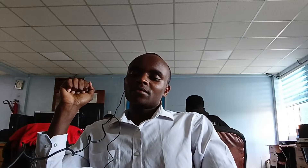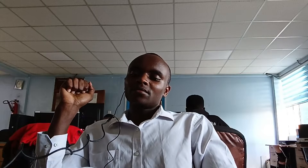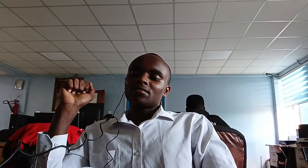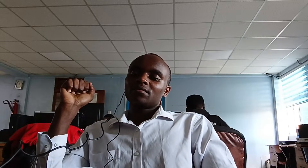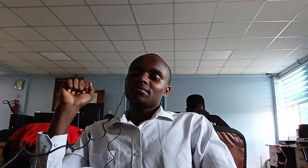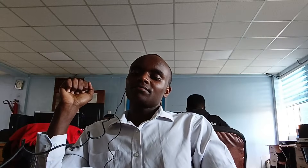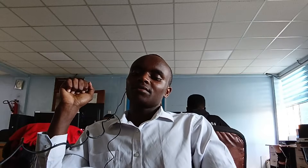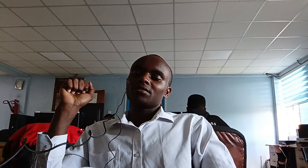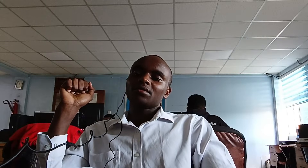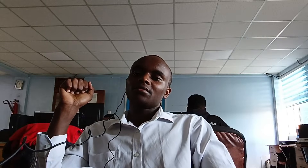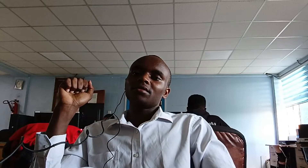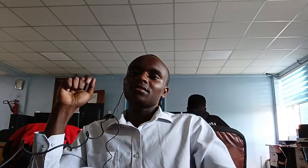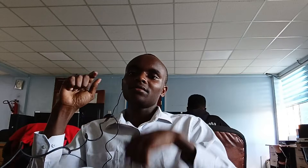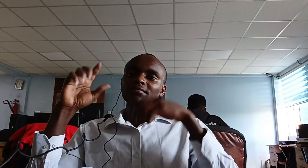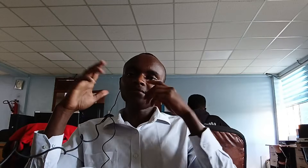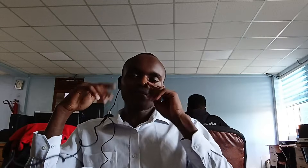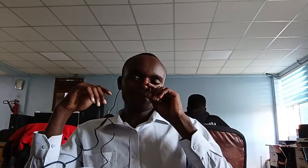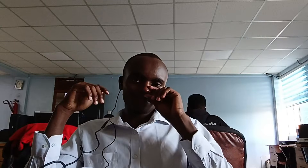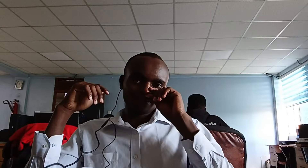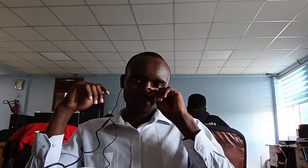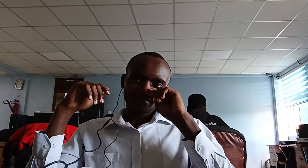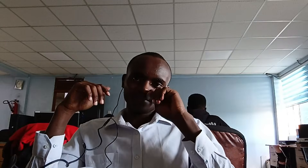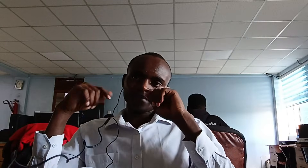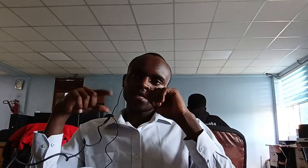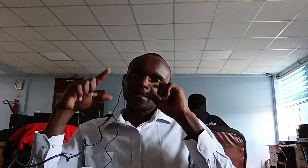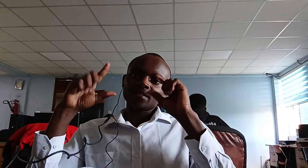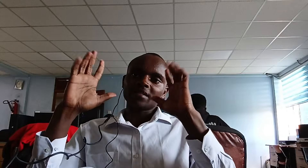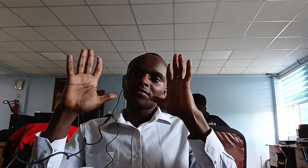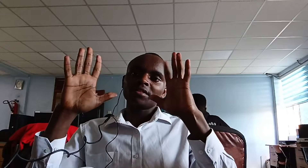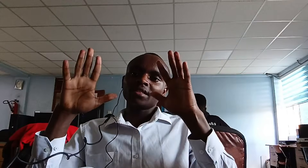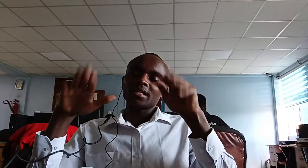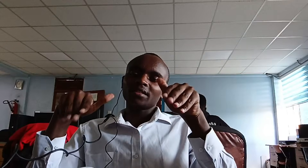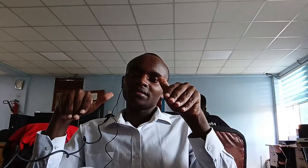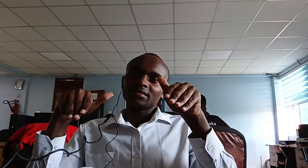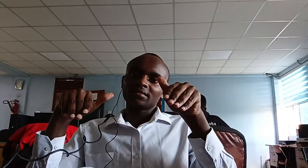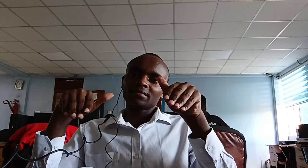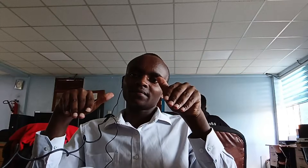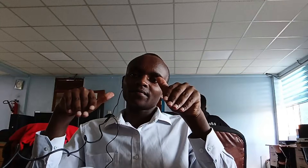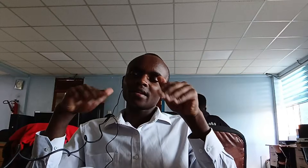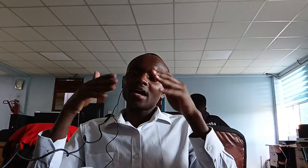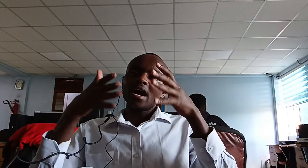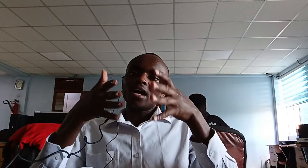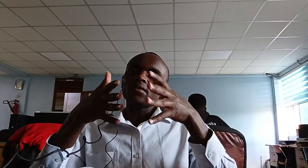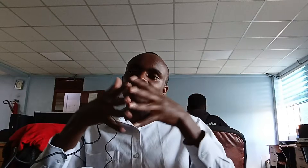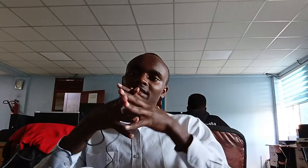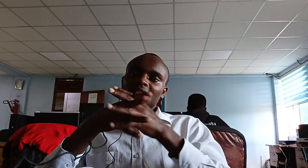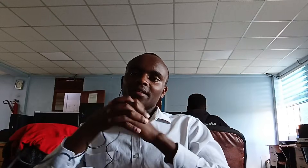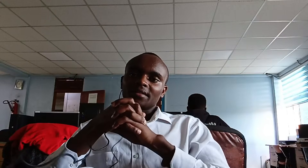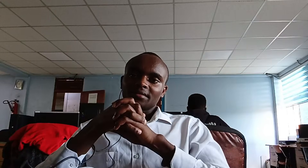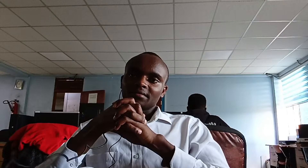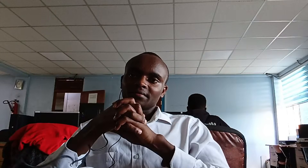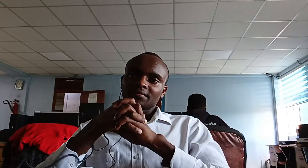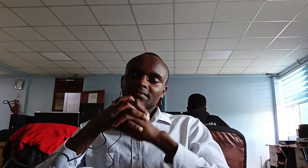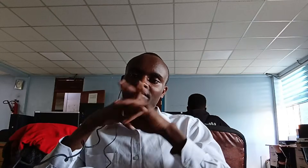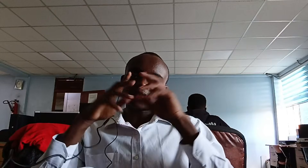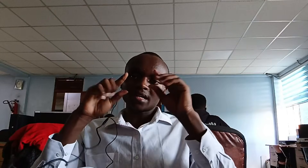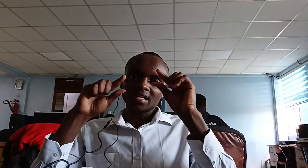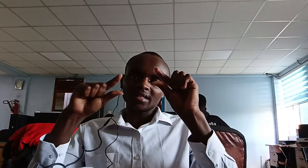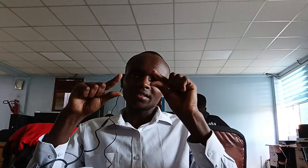So as we continue, the sign for generation. How do you send generation? Letter G,